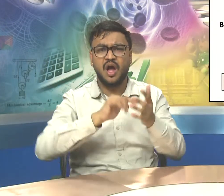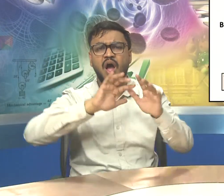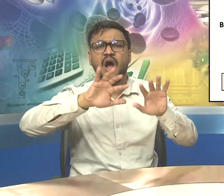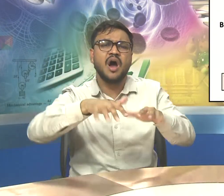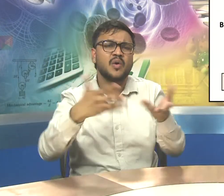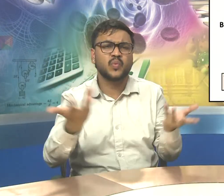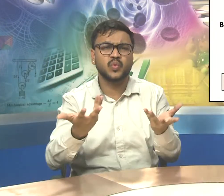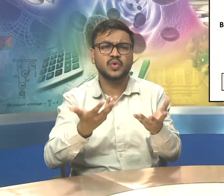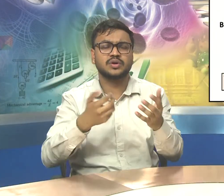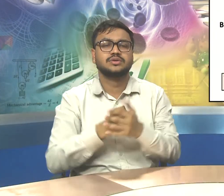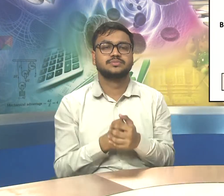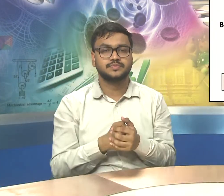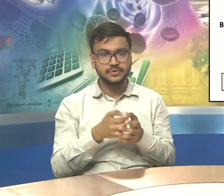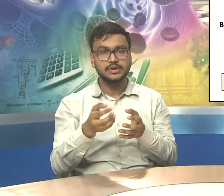How language is used?